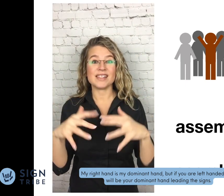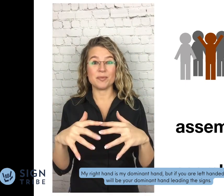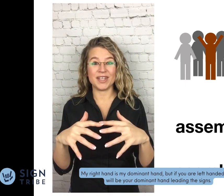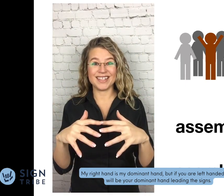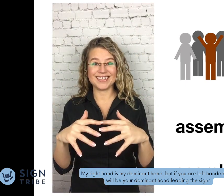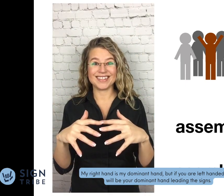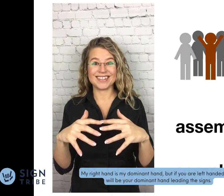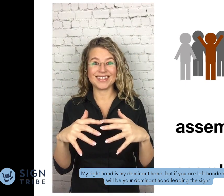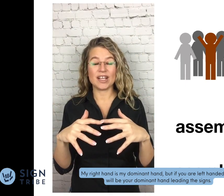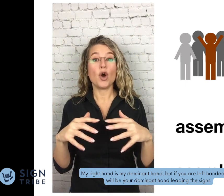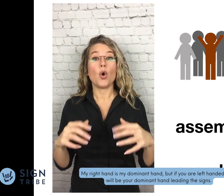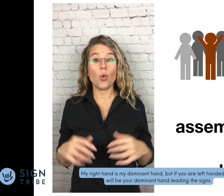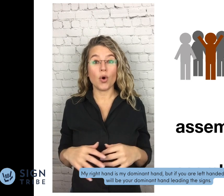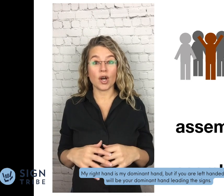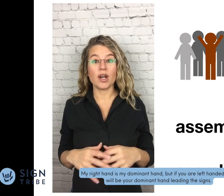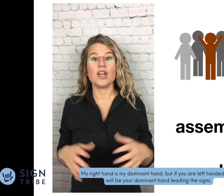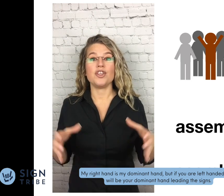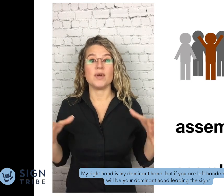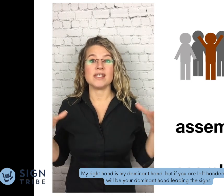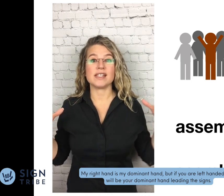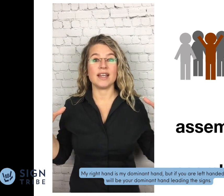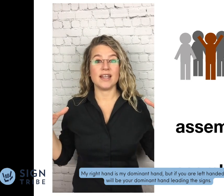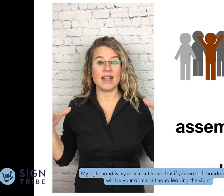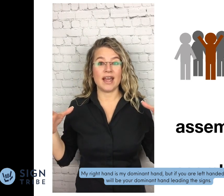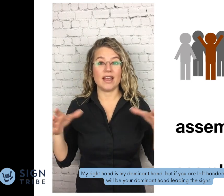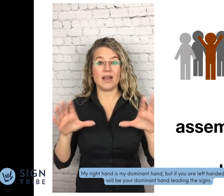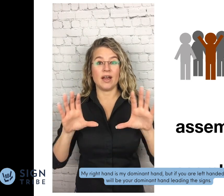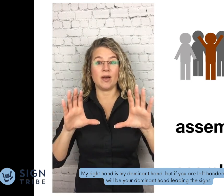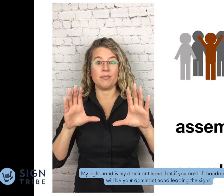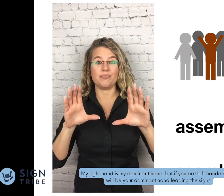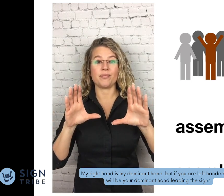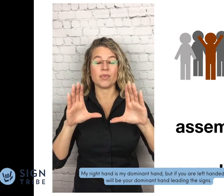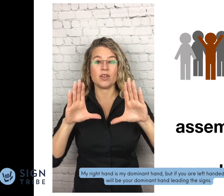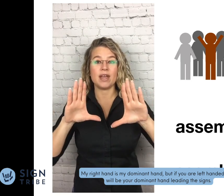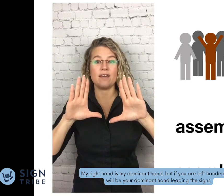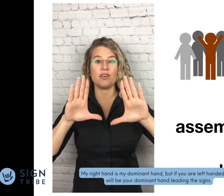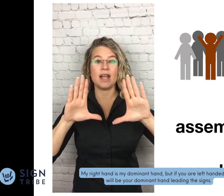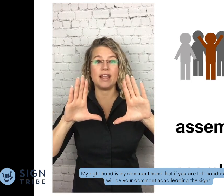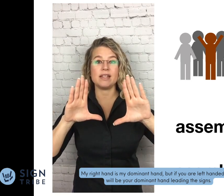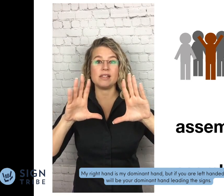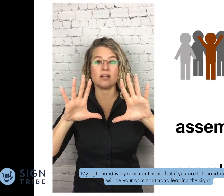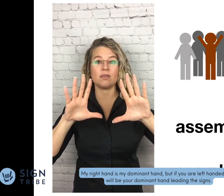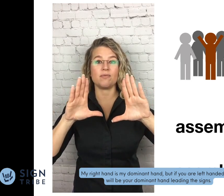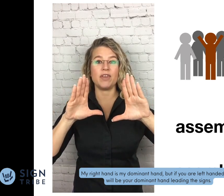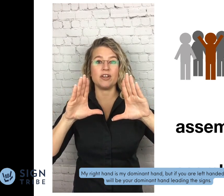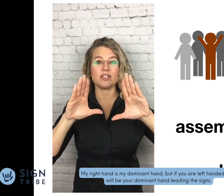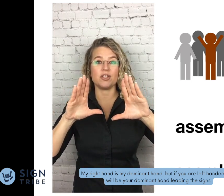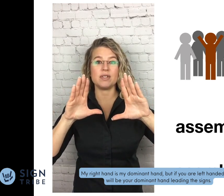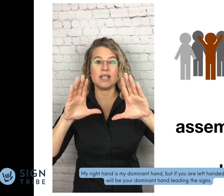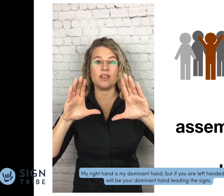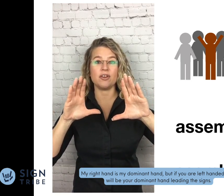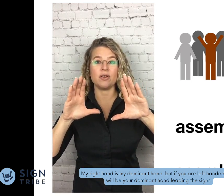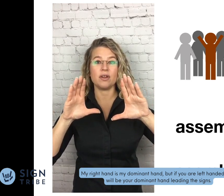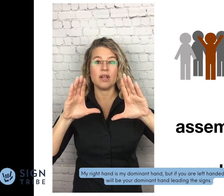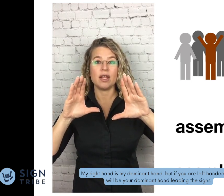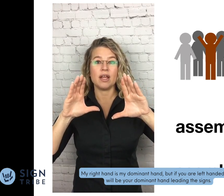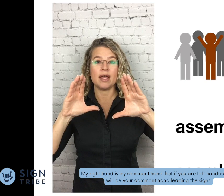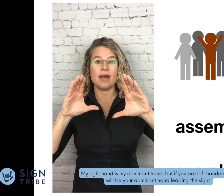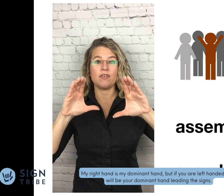Assembly. Or you can sign it, have your hands, fingers close together, have your hand